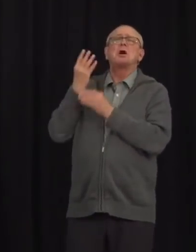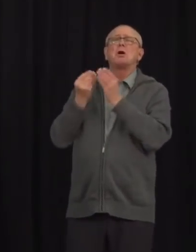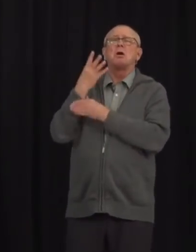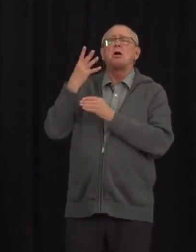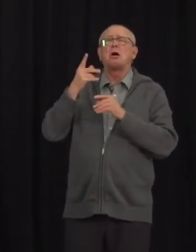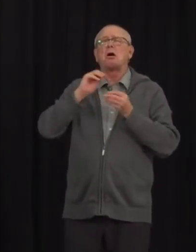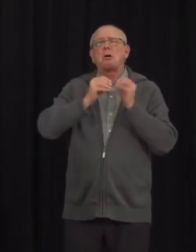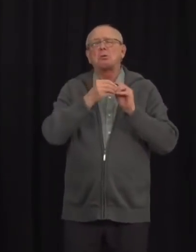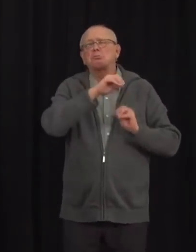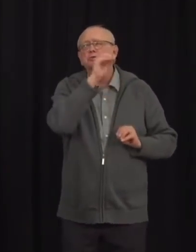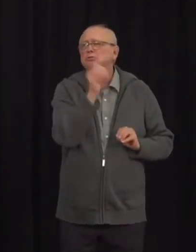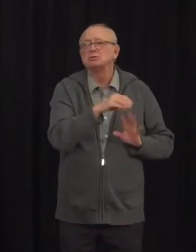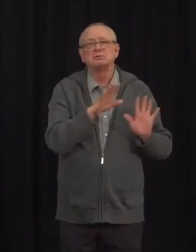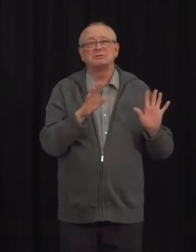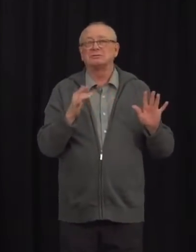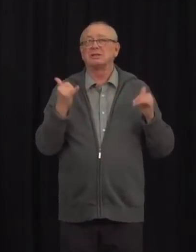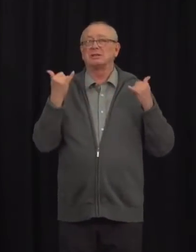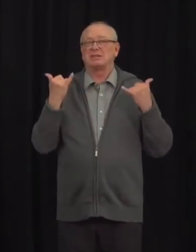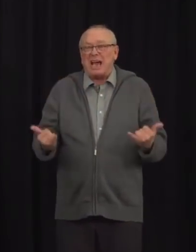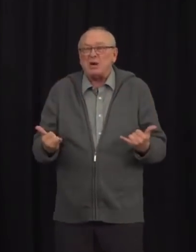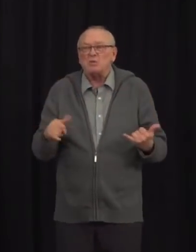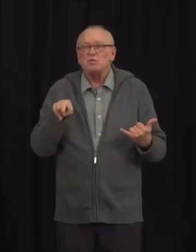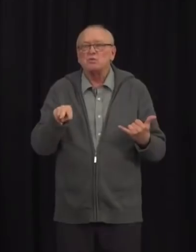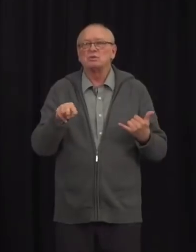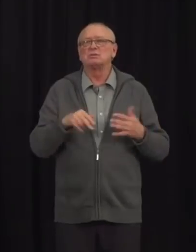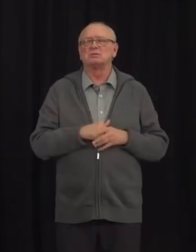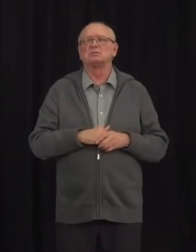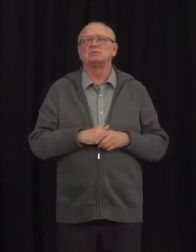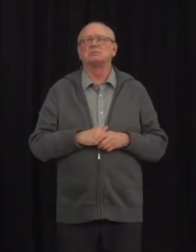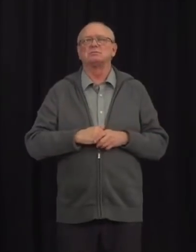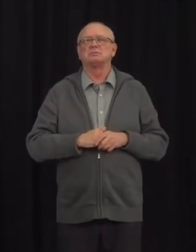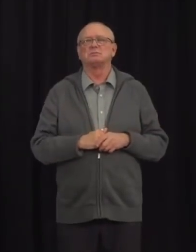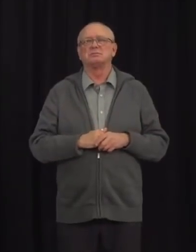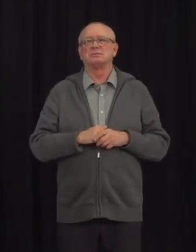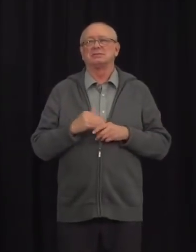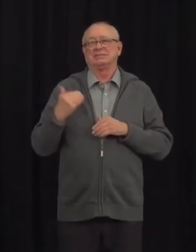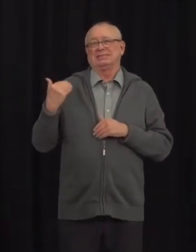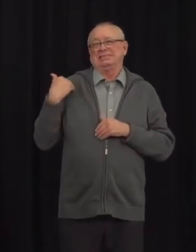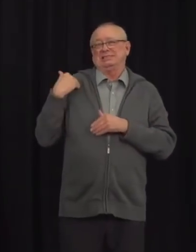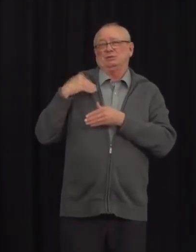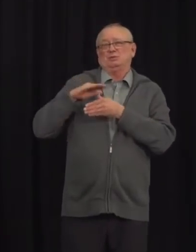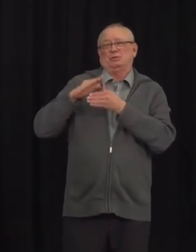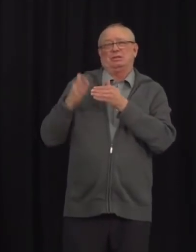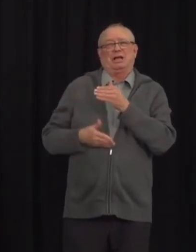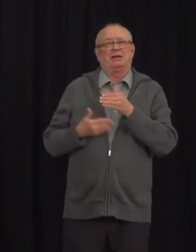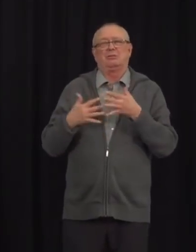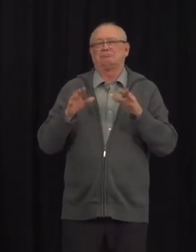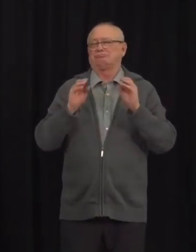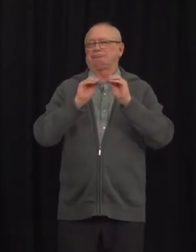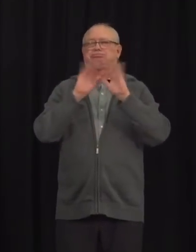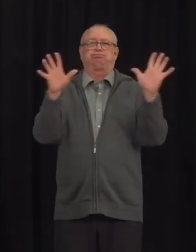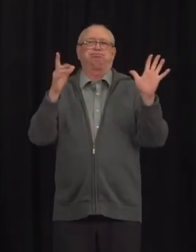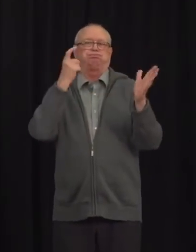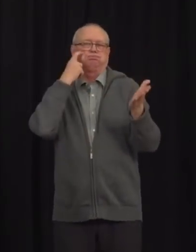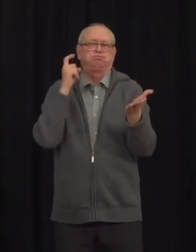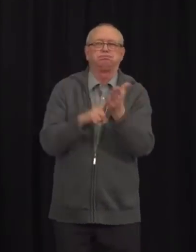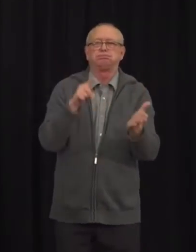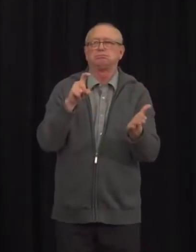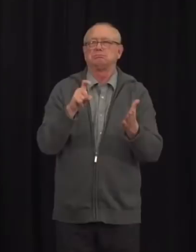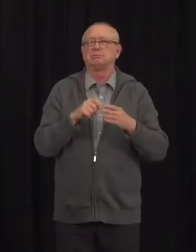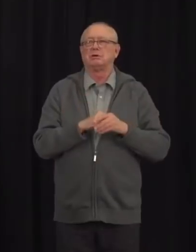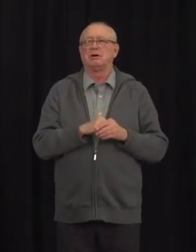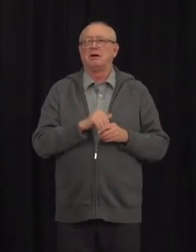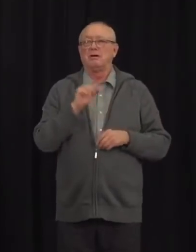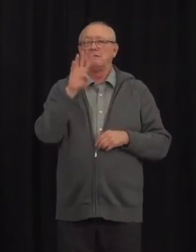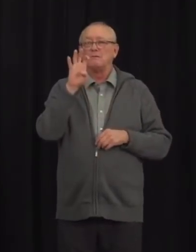weekend's COVID-19 numbers tell the story clearly. We identified on average 480